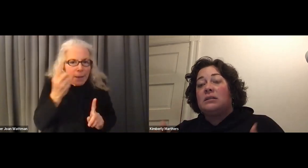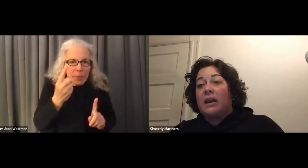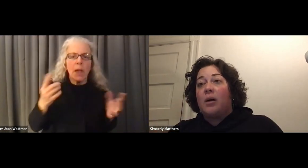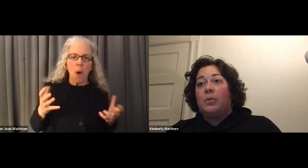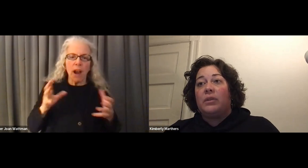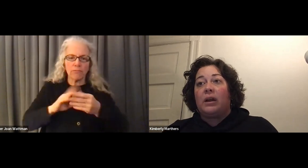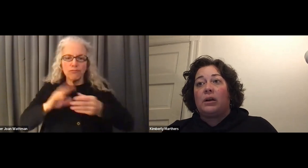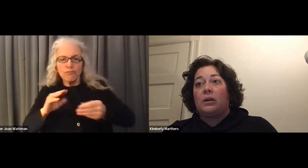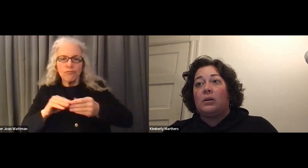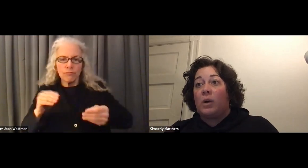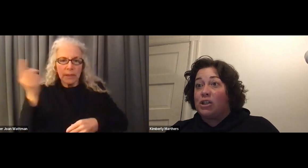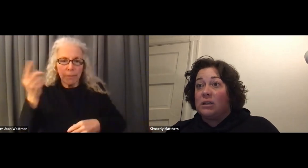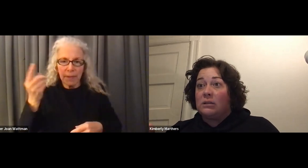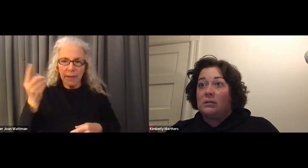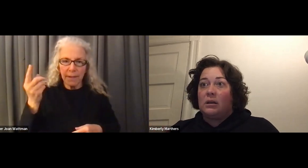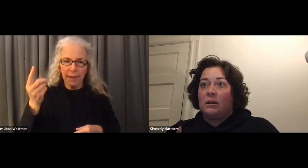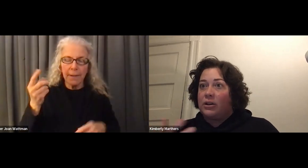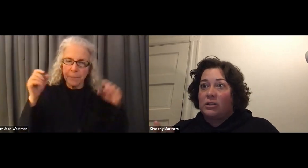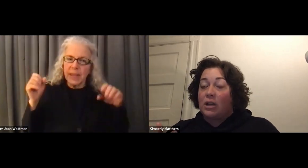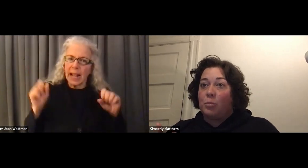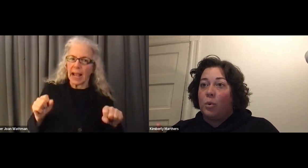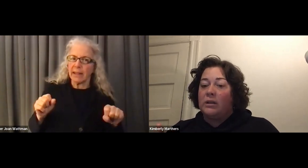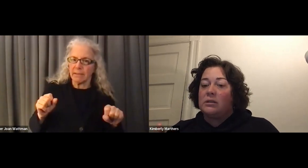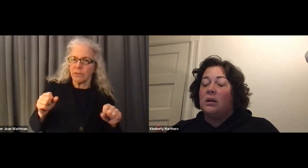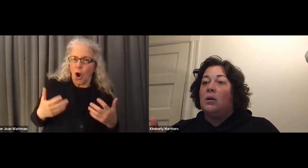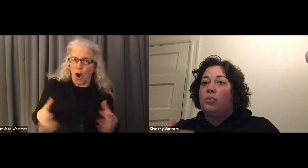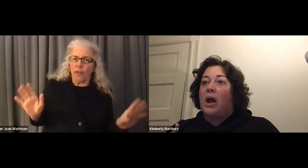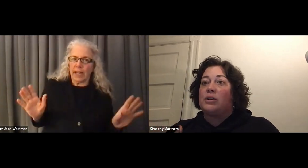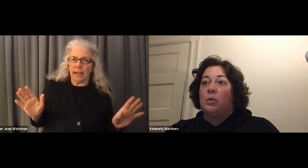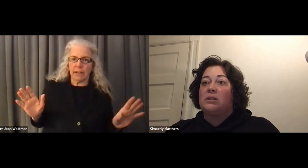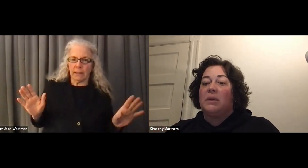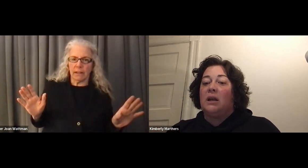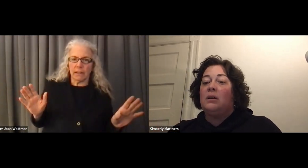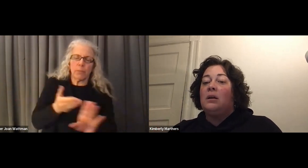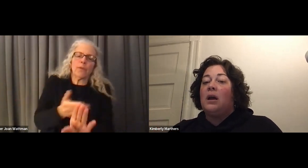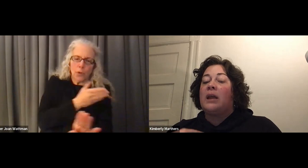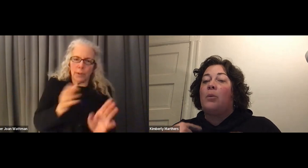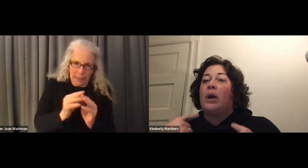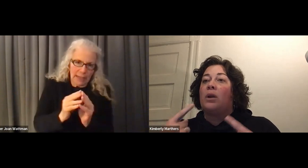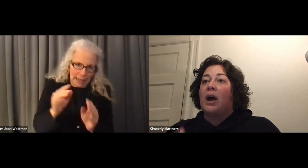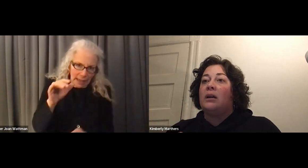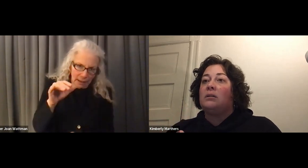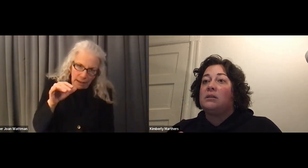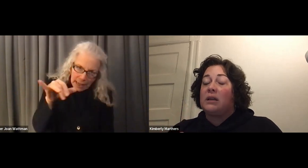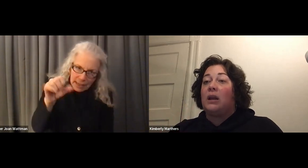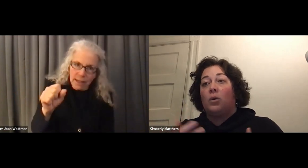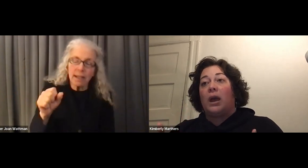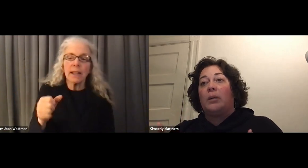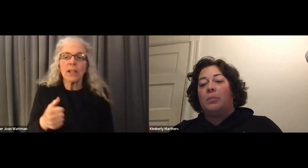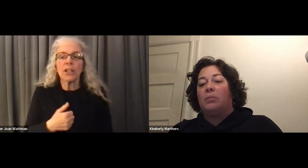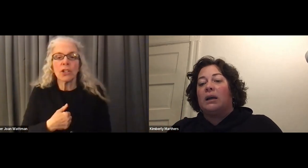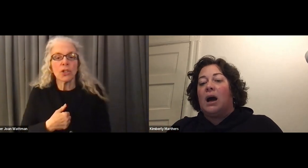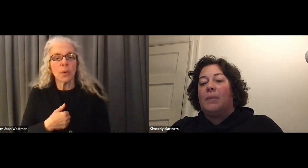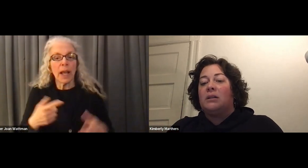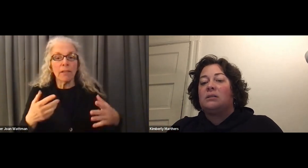they can set up their questions and their discussion points prior to us meeting. And that way, when I state,